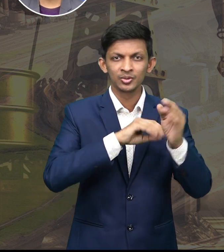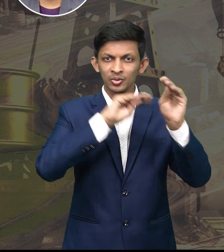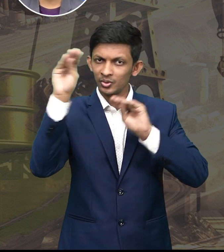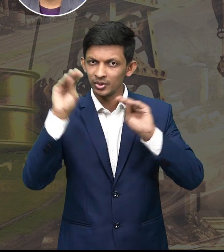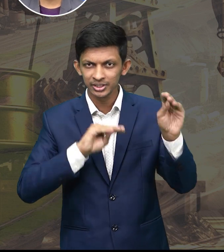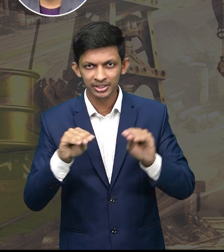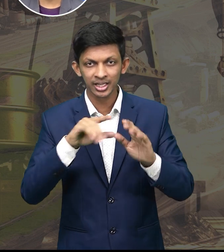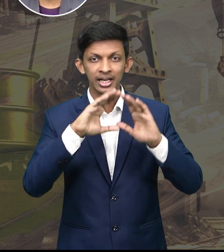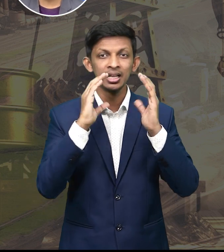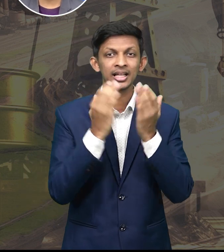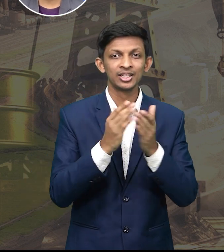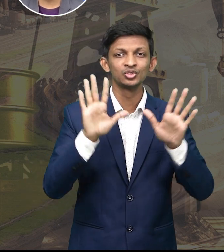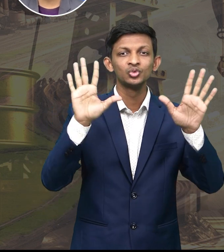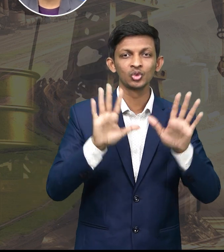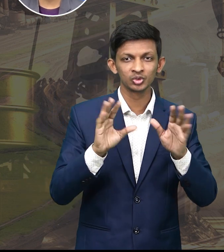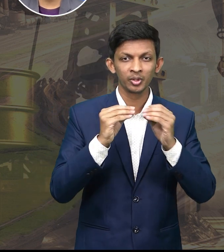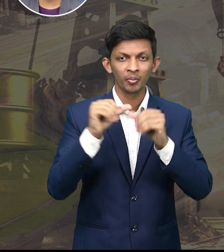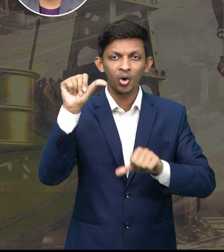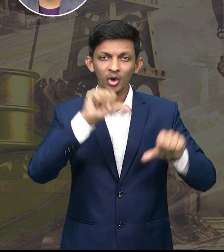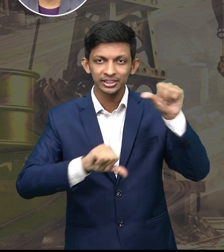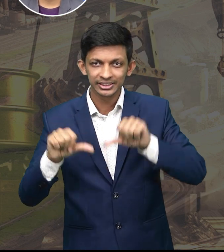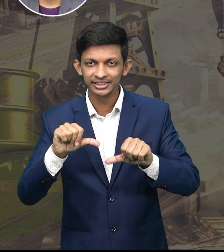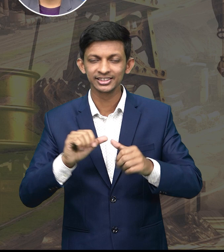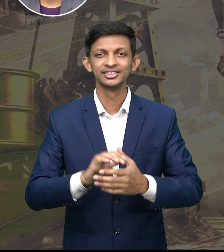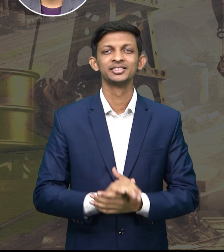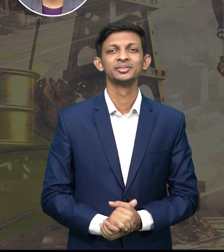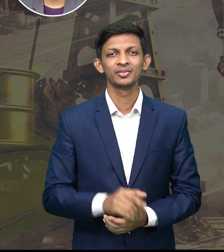Natural Resources of class 10th Biology.